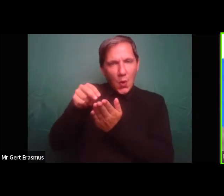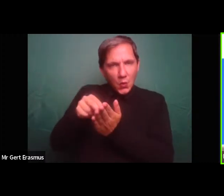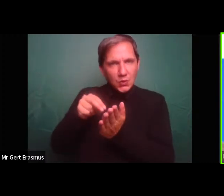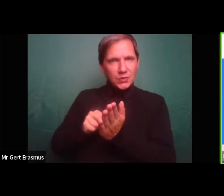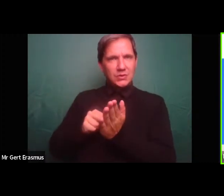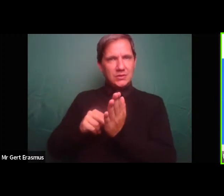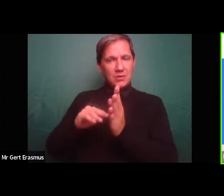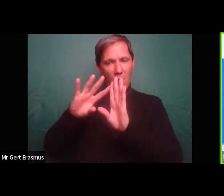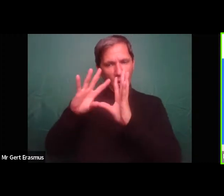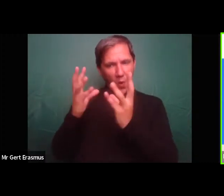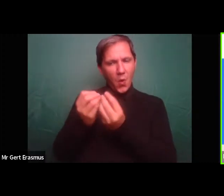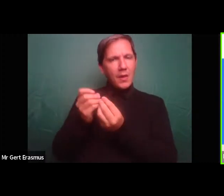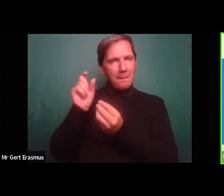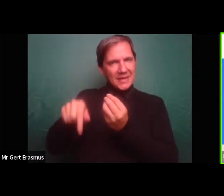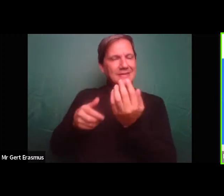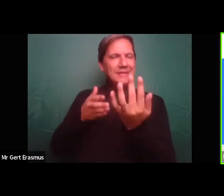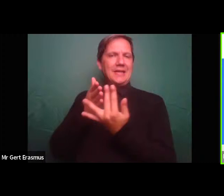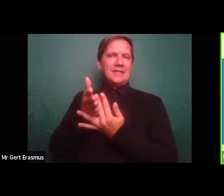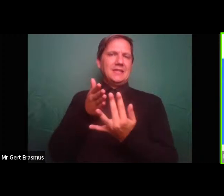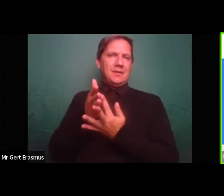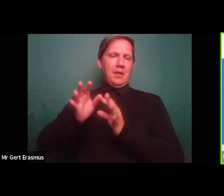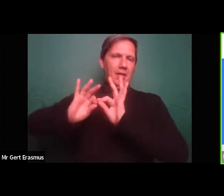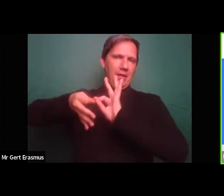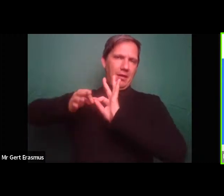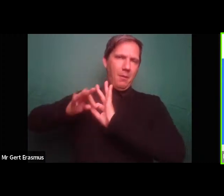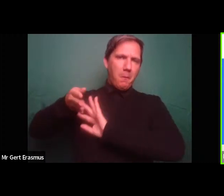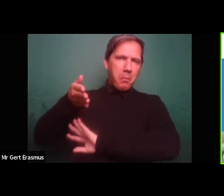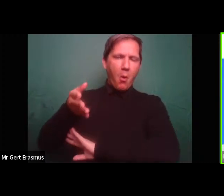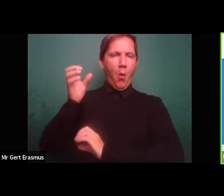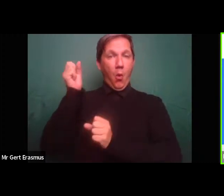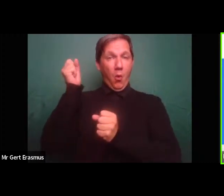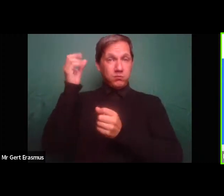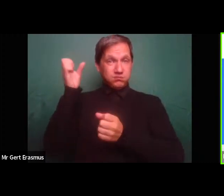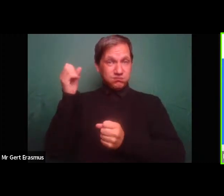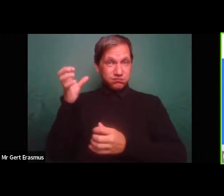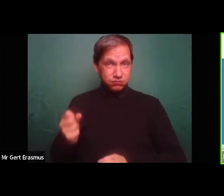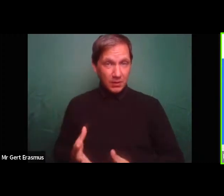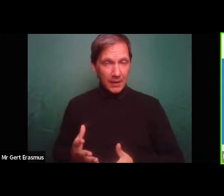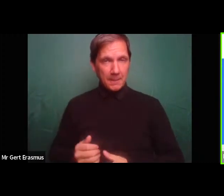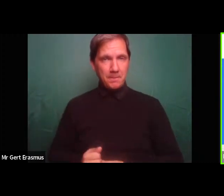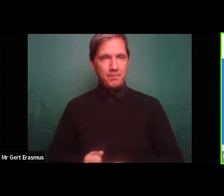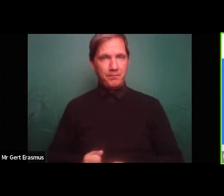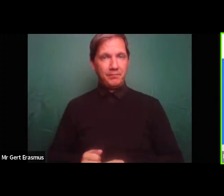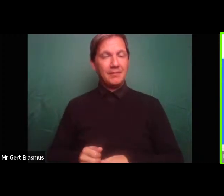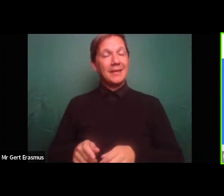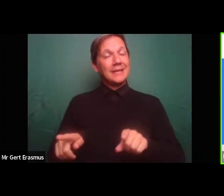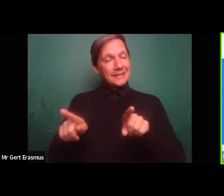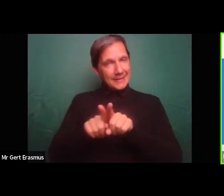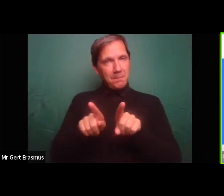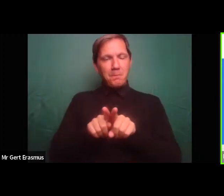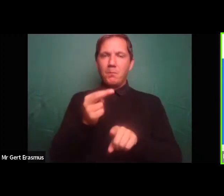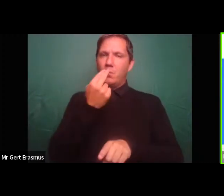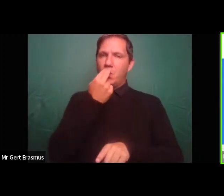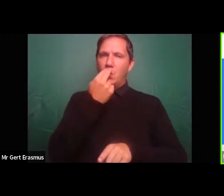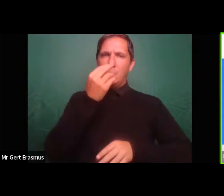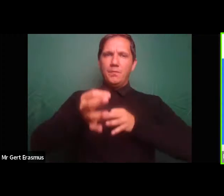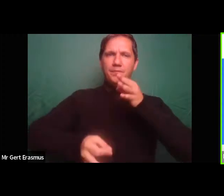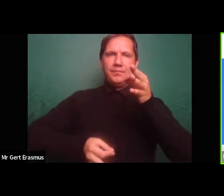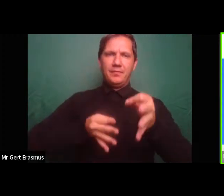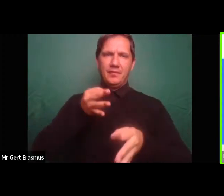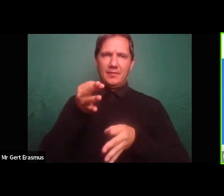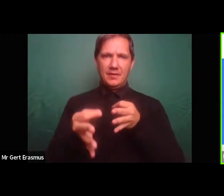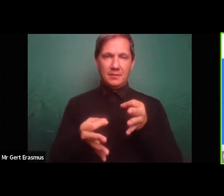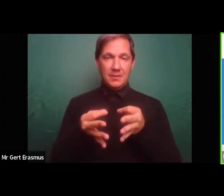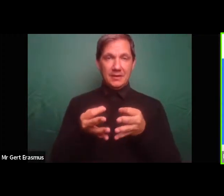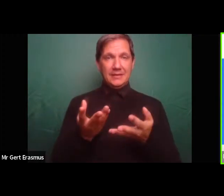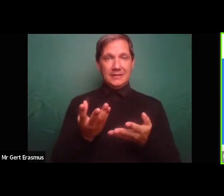learner, every deaf student is going to be different and have different requirements. We see the same with all students who come